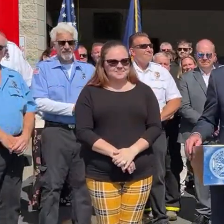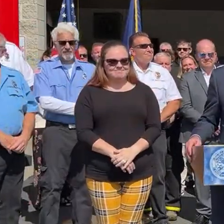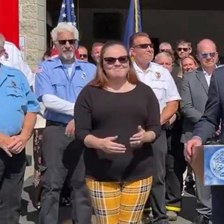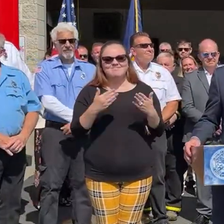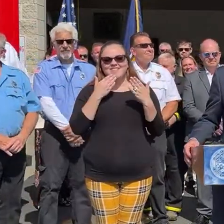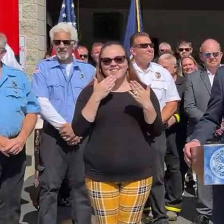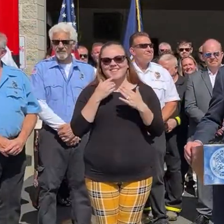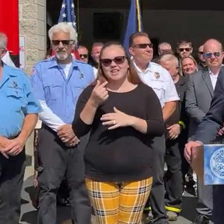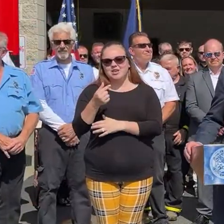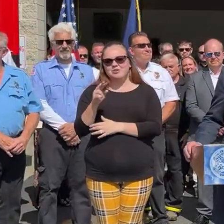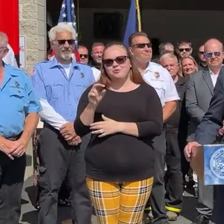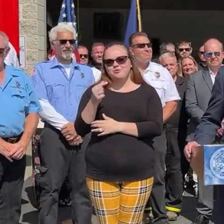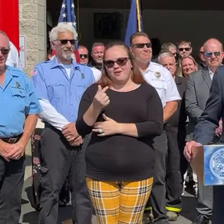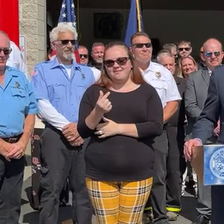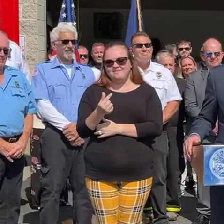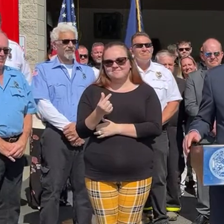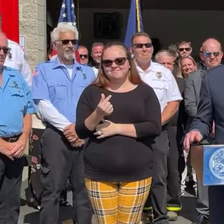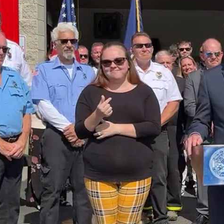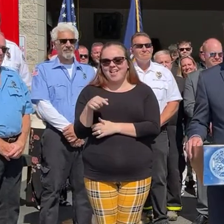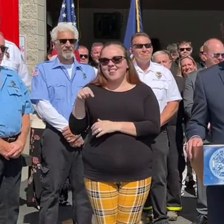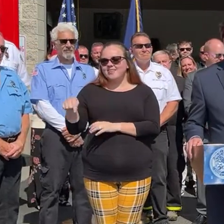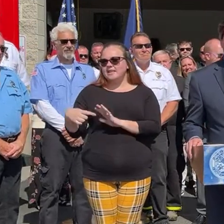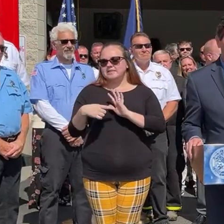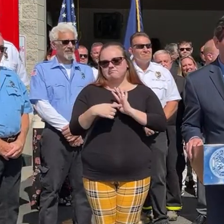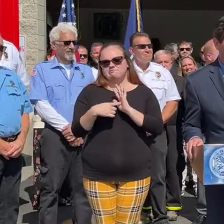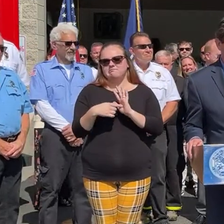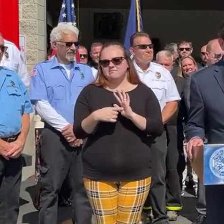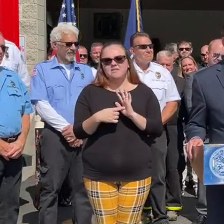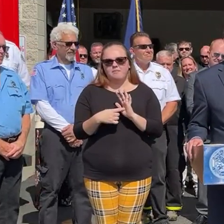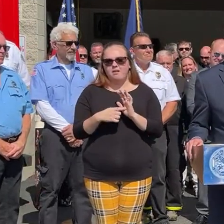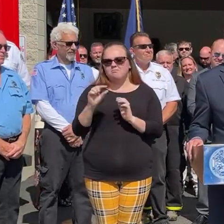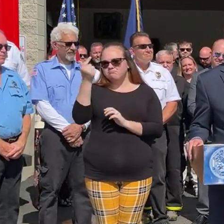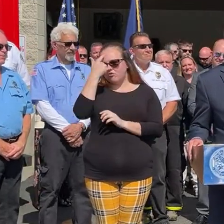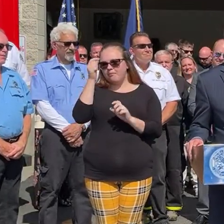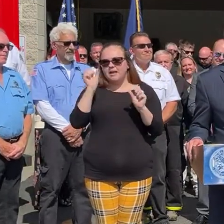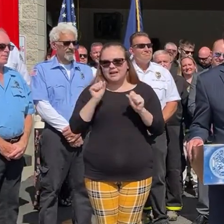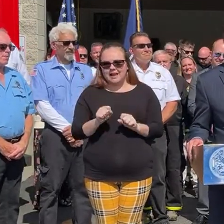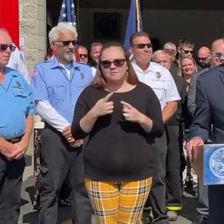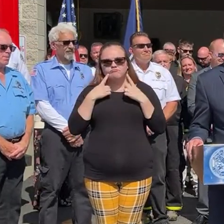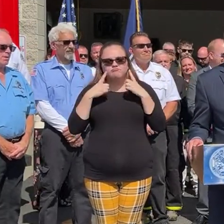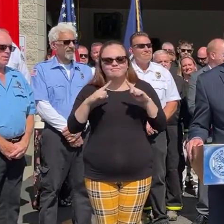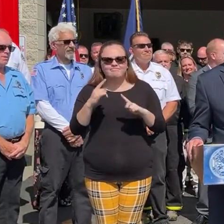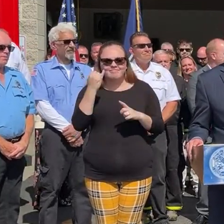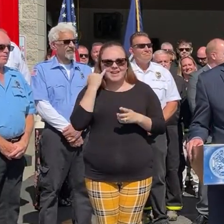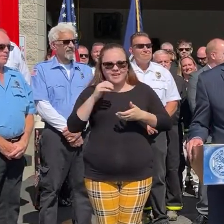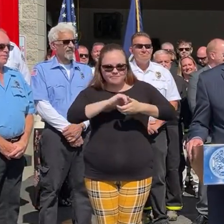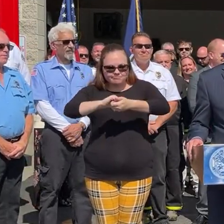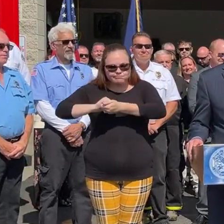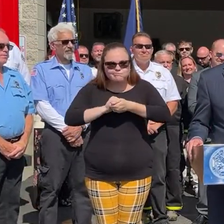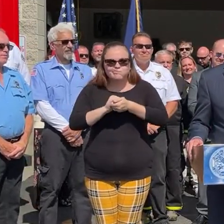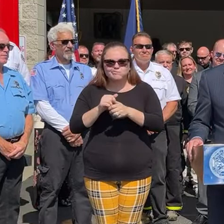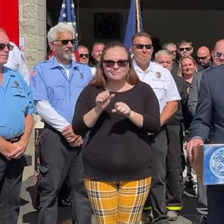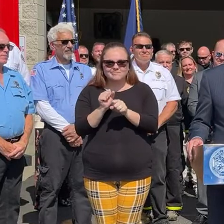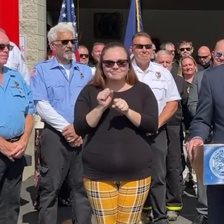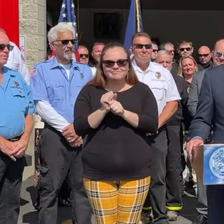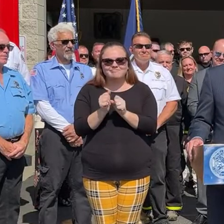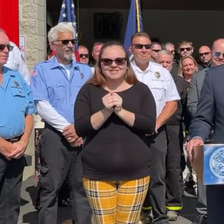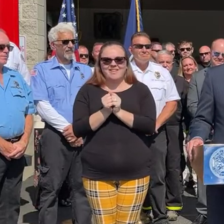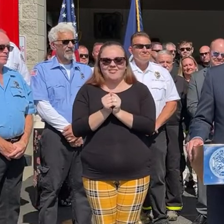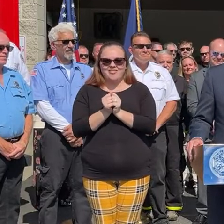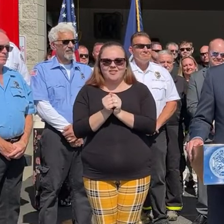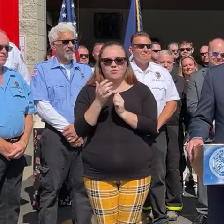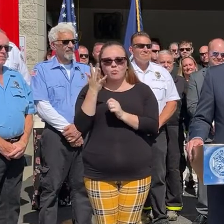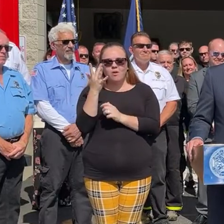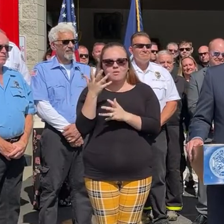Thank you, Greg. This is just an example of what government can do by working together to create a better, healthier, safer community for